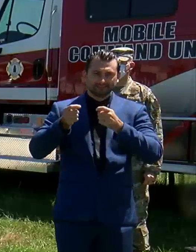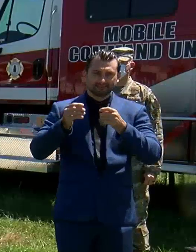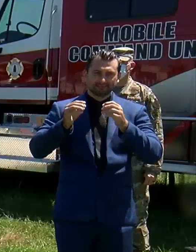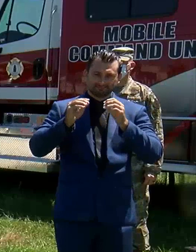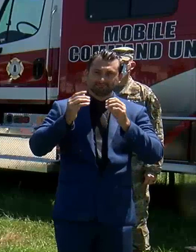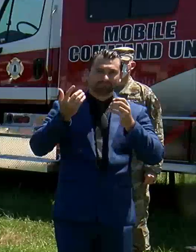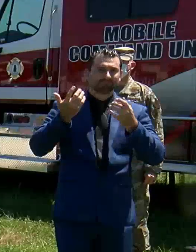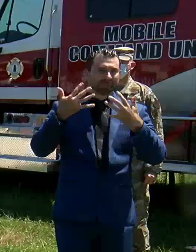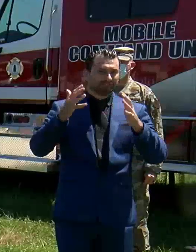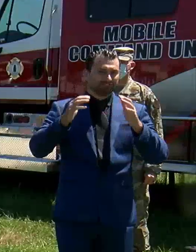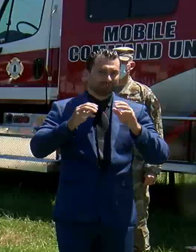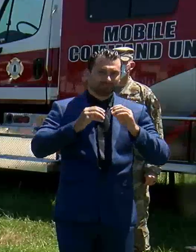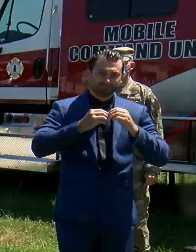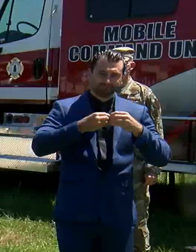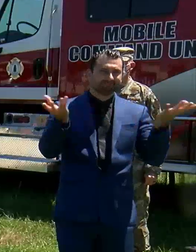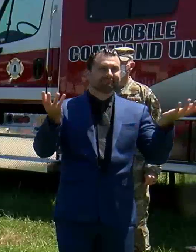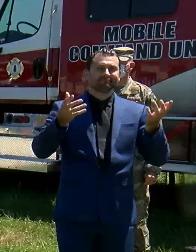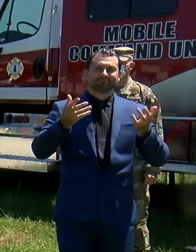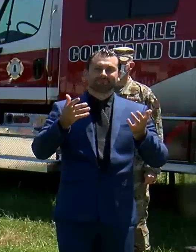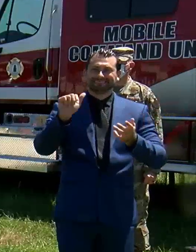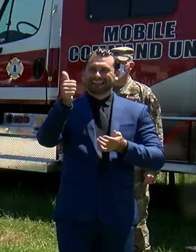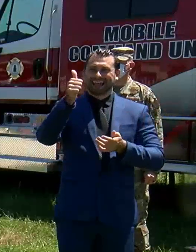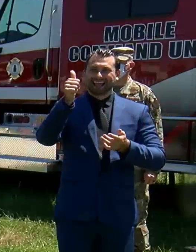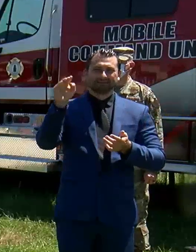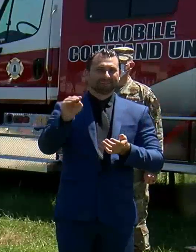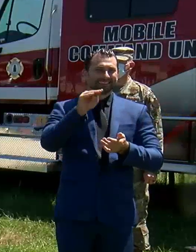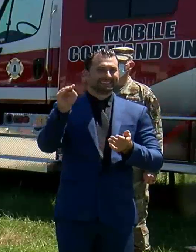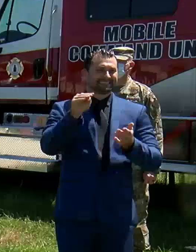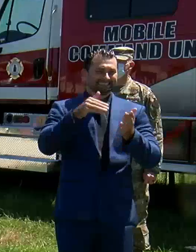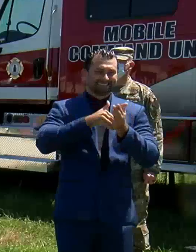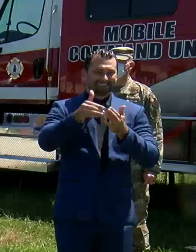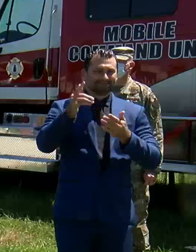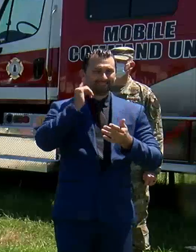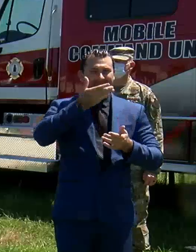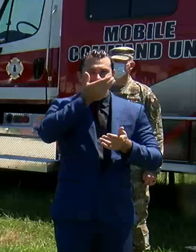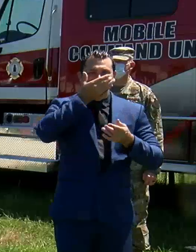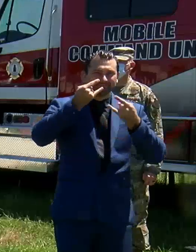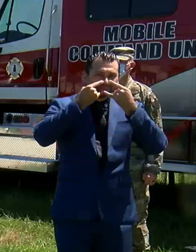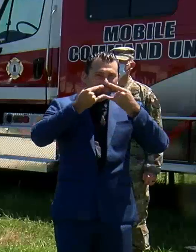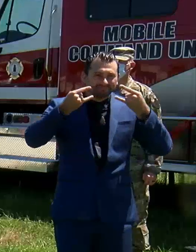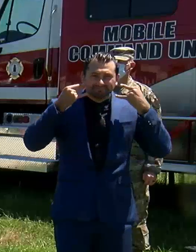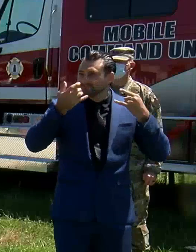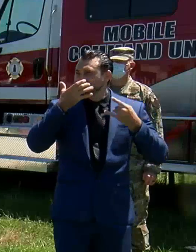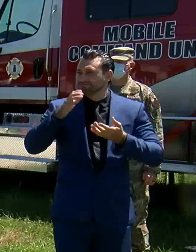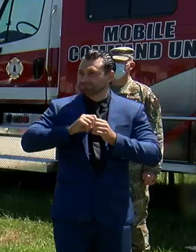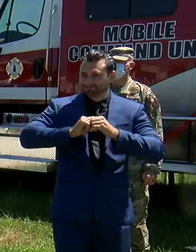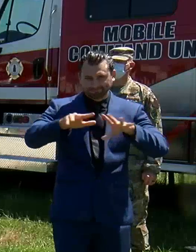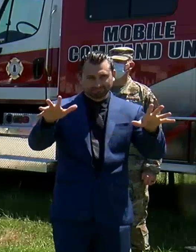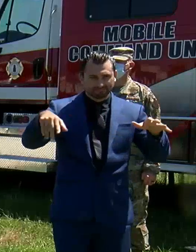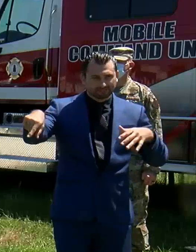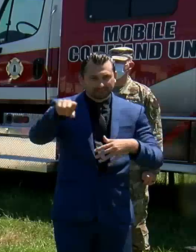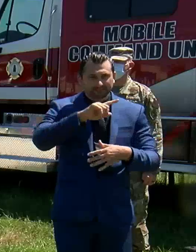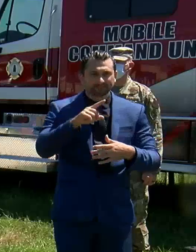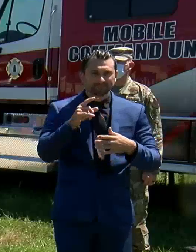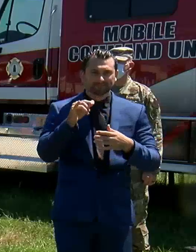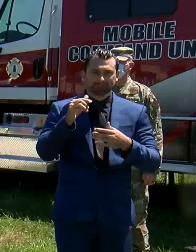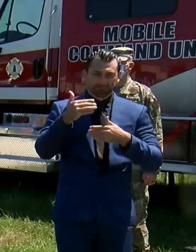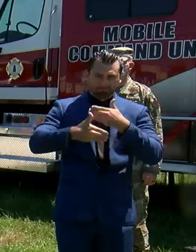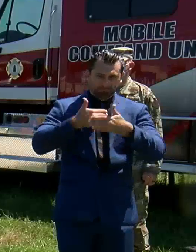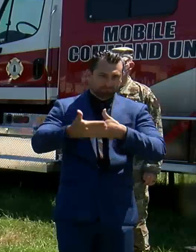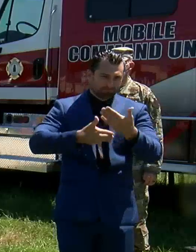long-term care facilities. I think where Jared has the exact numbers, but we've sent out 8 million for sure, and we have many more on the